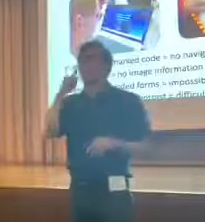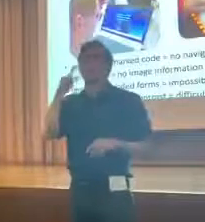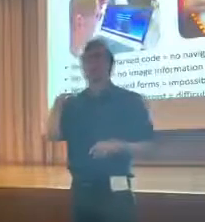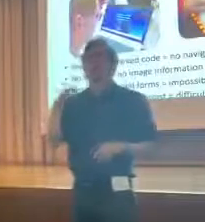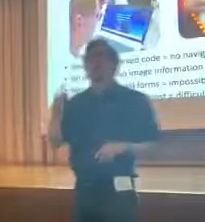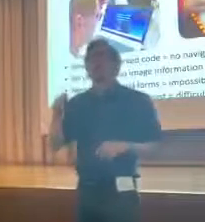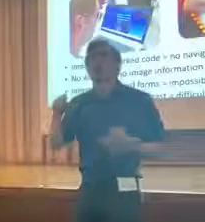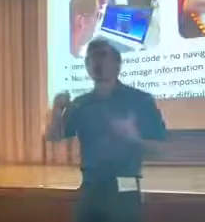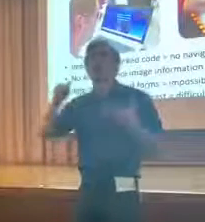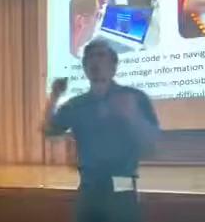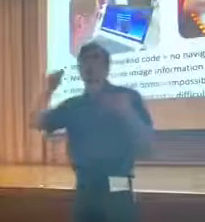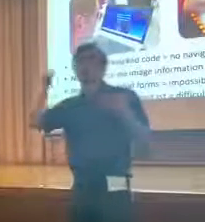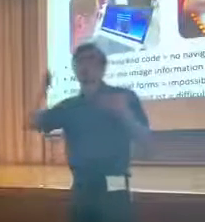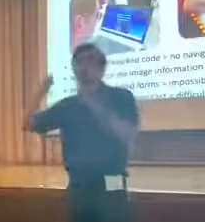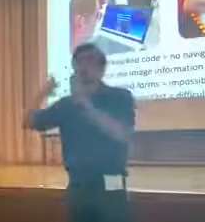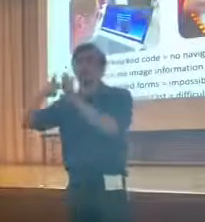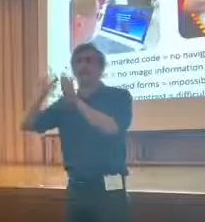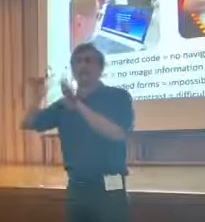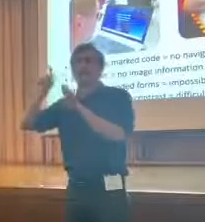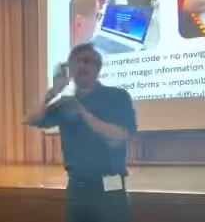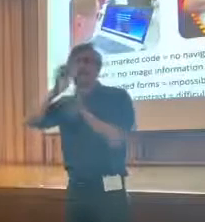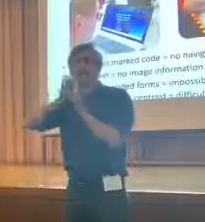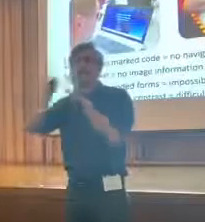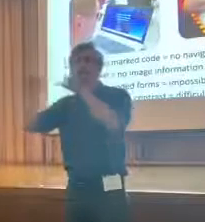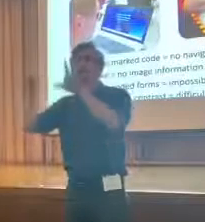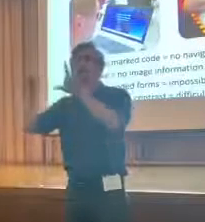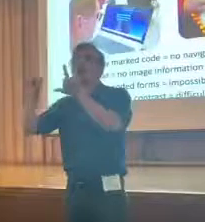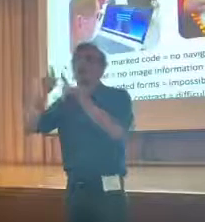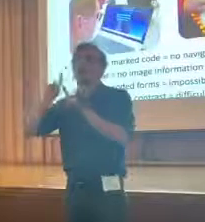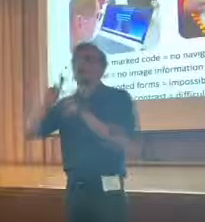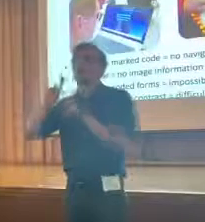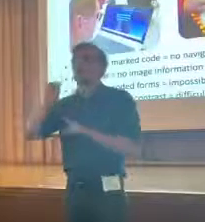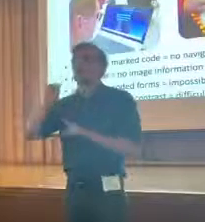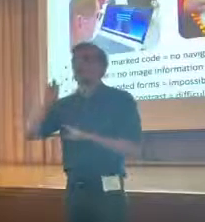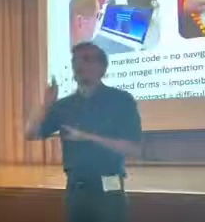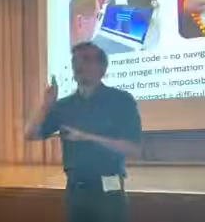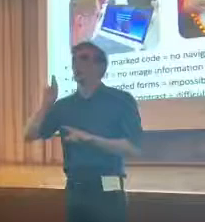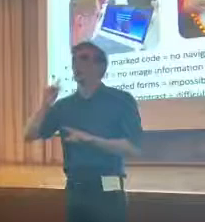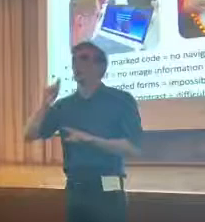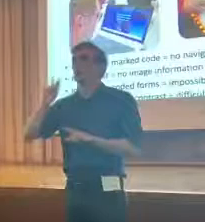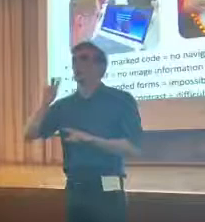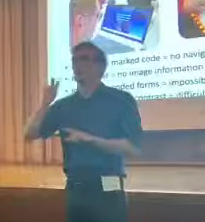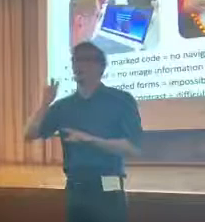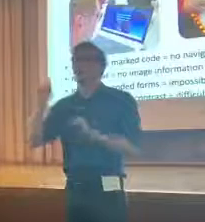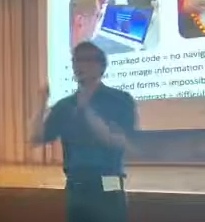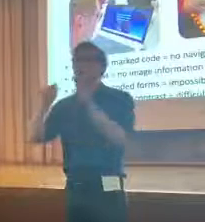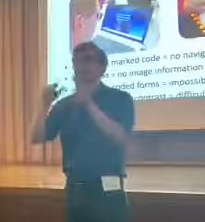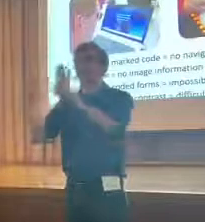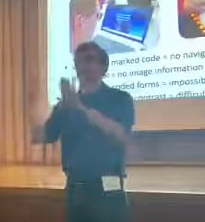decorative. But people miss out. They wanna know what everybody else is experiencing.